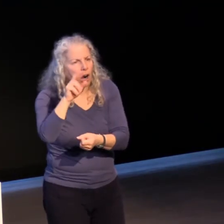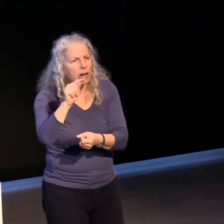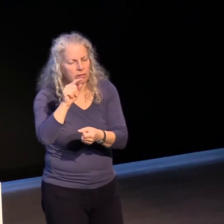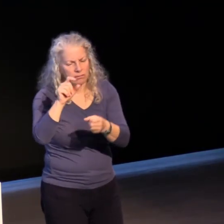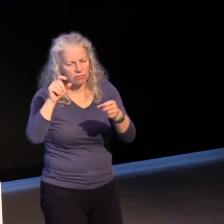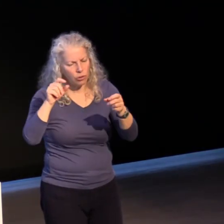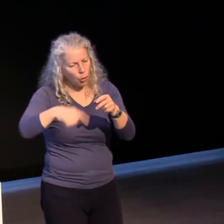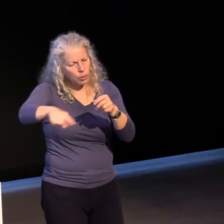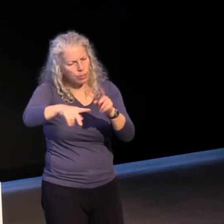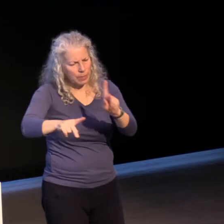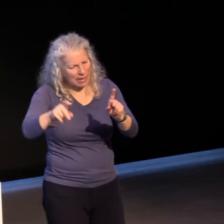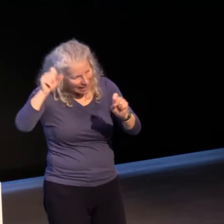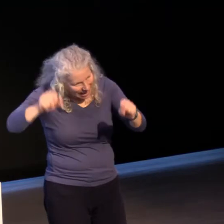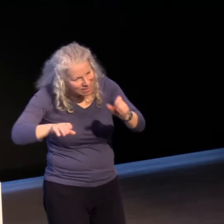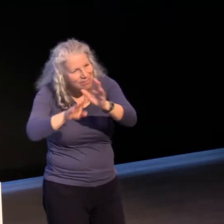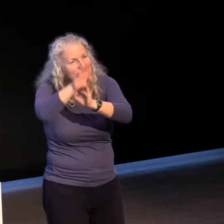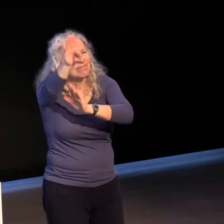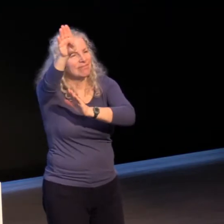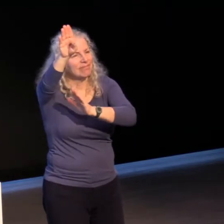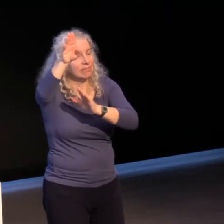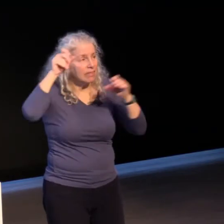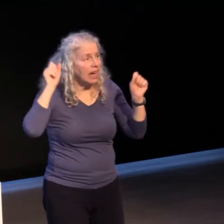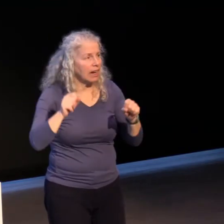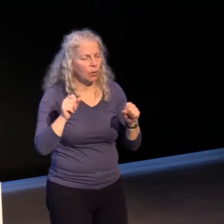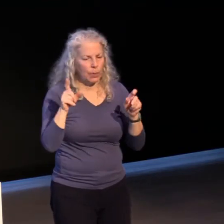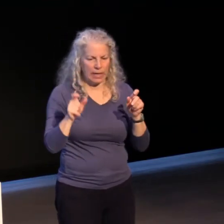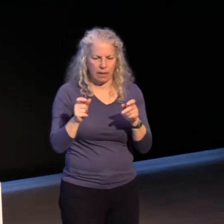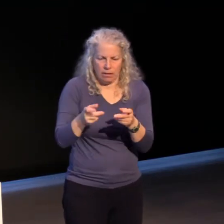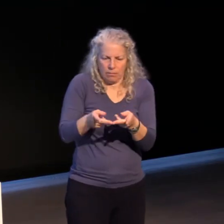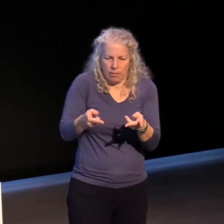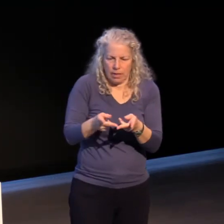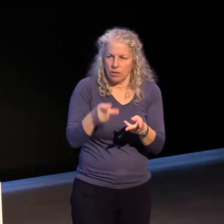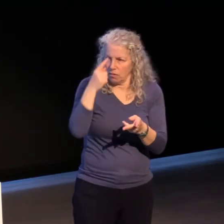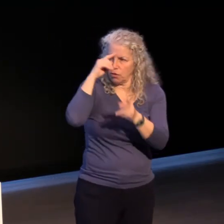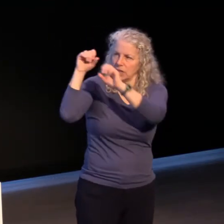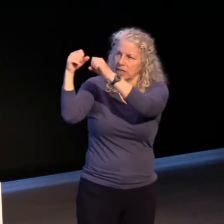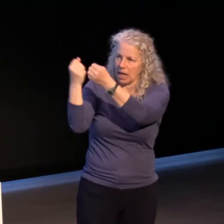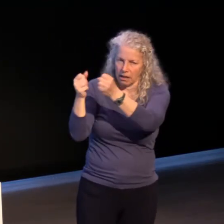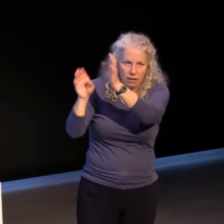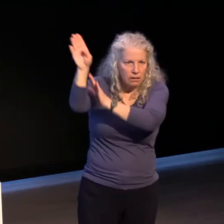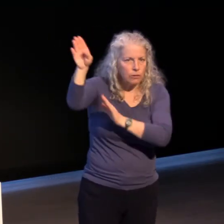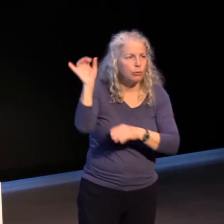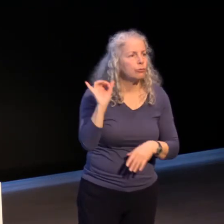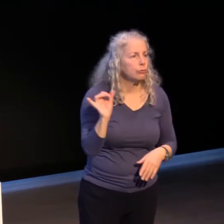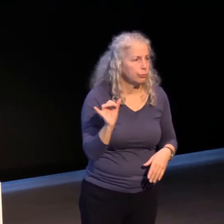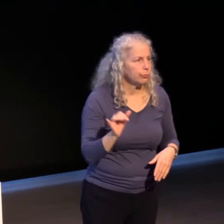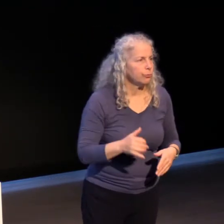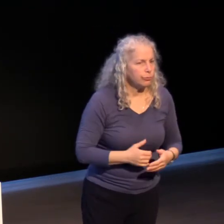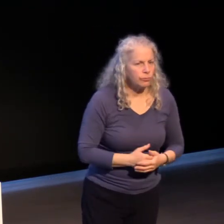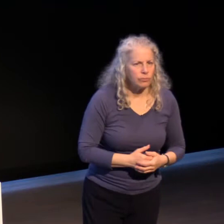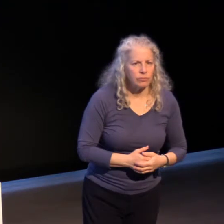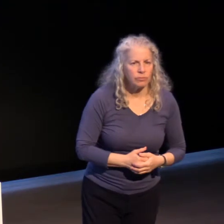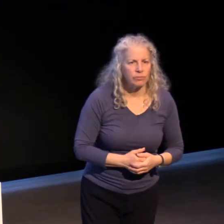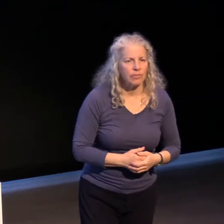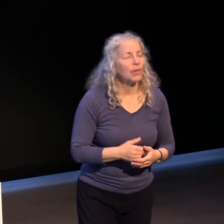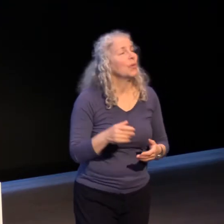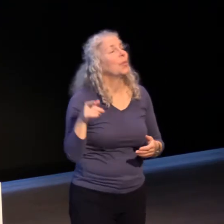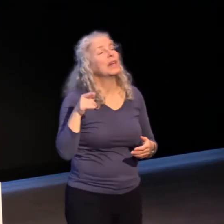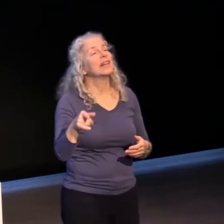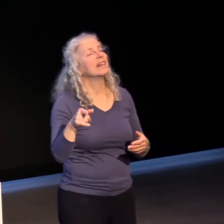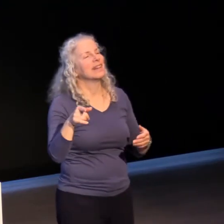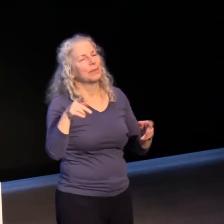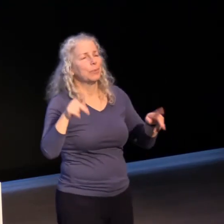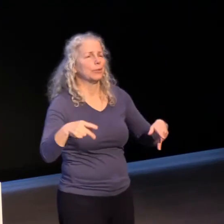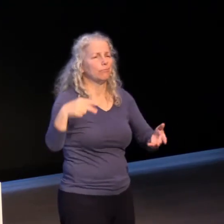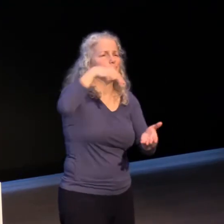thrive, and in turn, creating space for society to thrive. Give us liberty or give